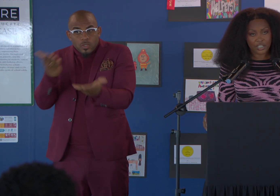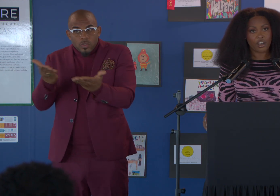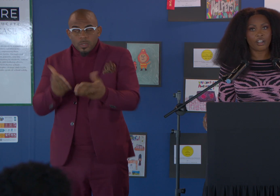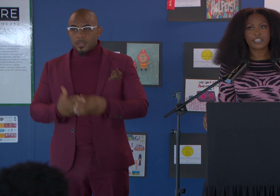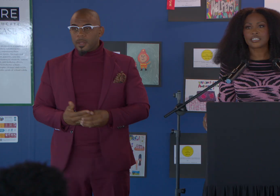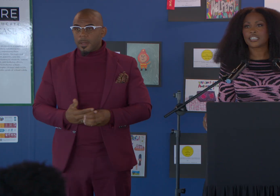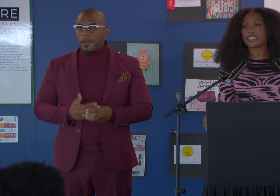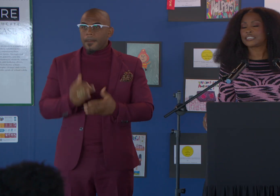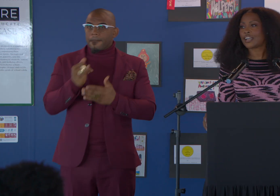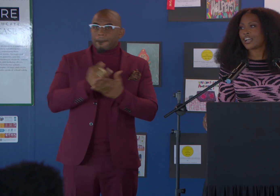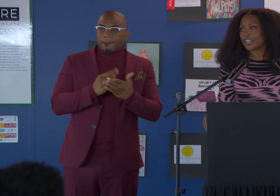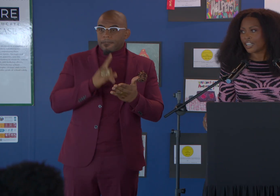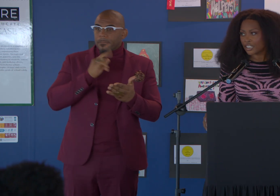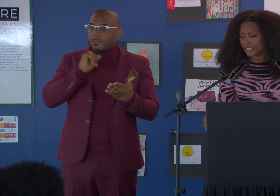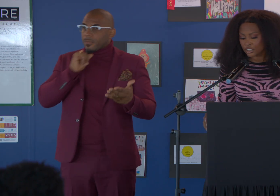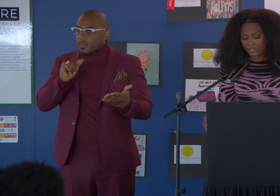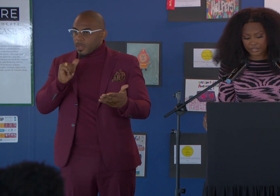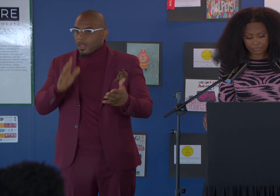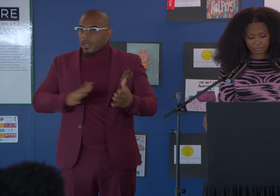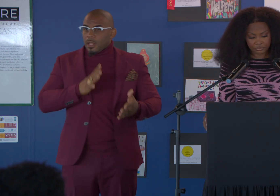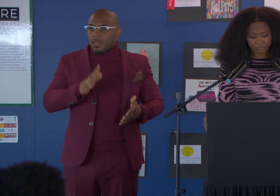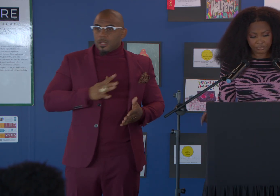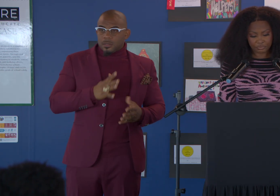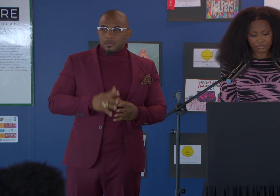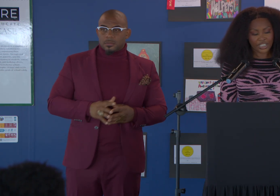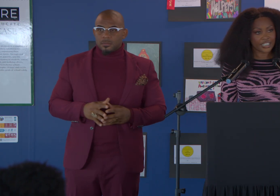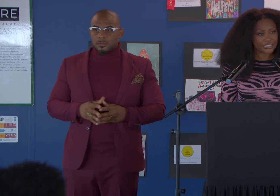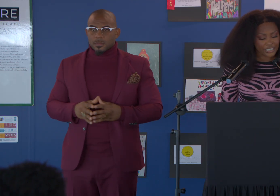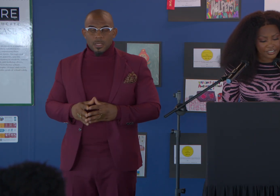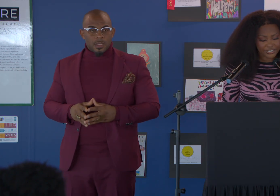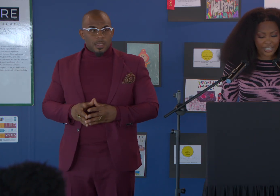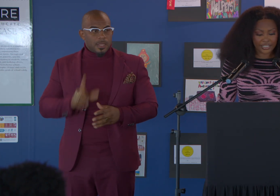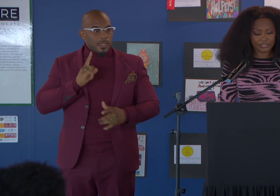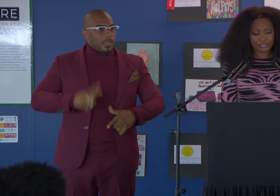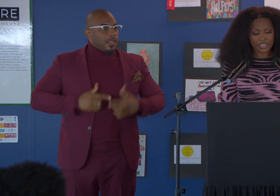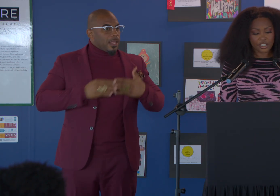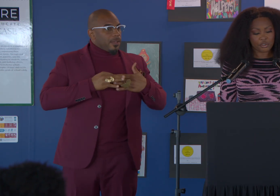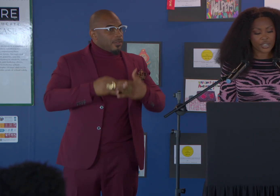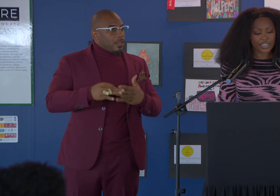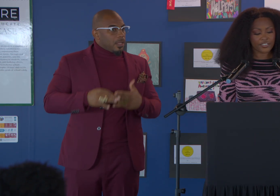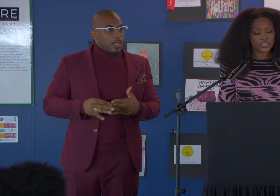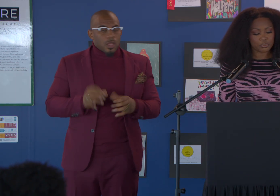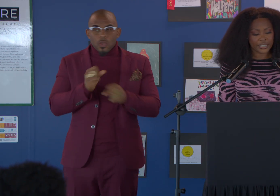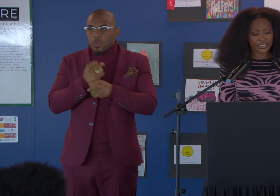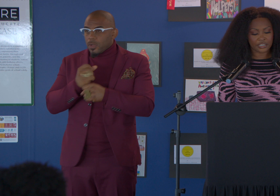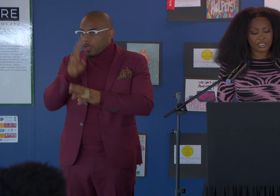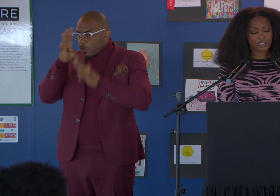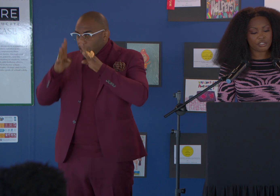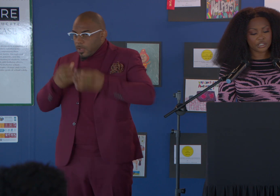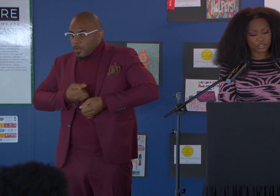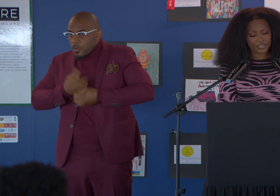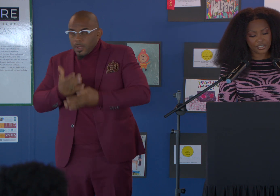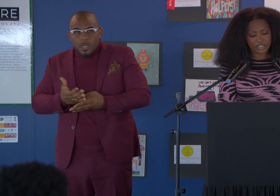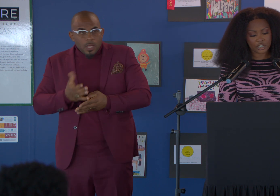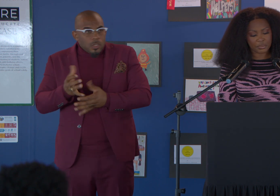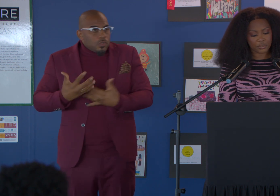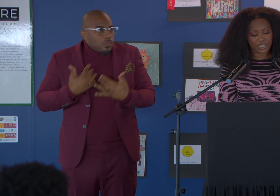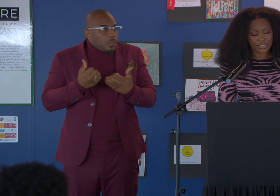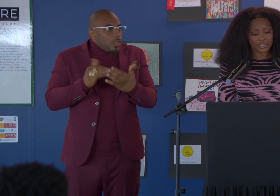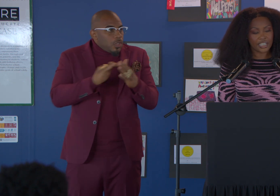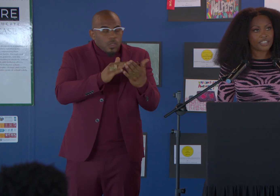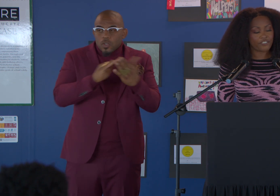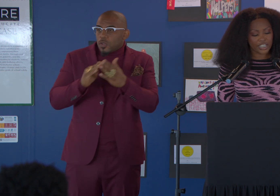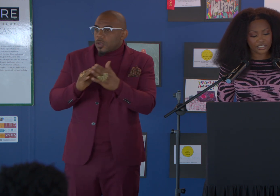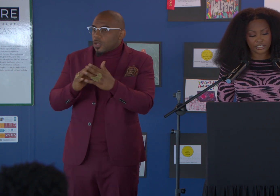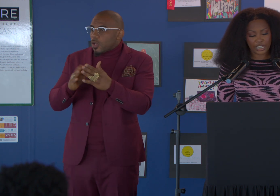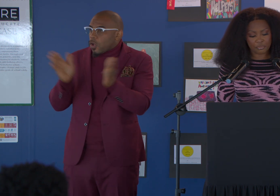serve. Art is not a luxury. It is a lifeline. Creative expression strengthens